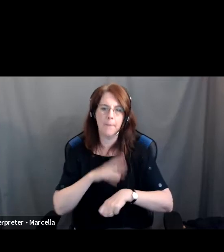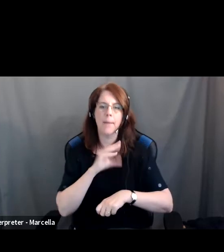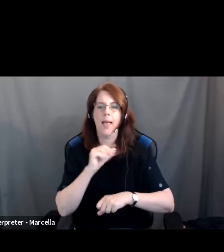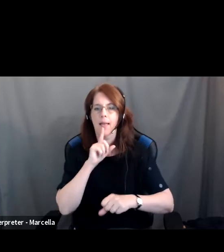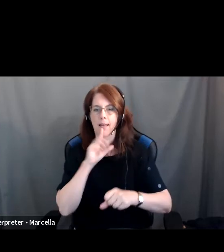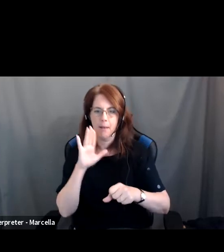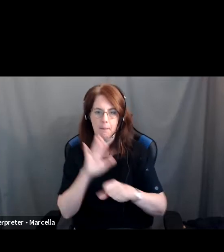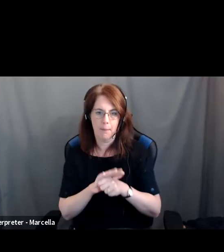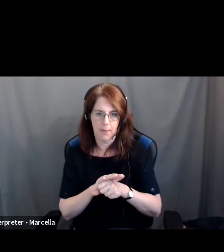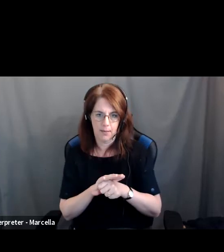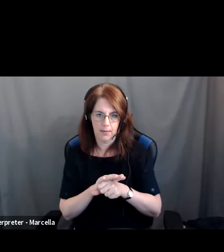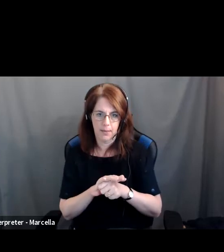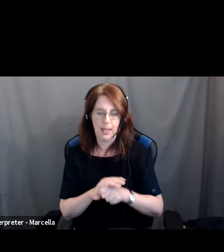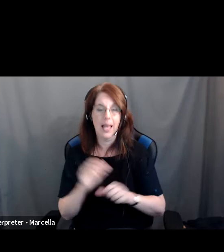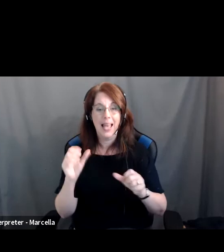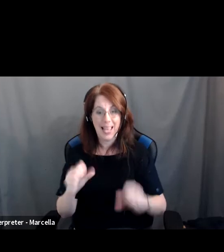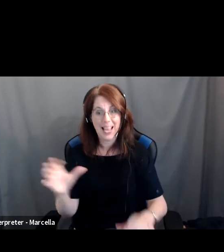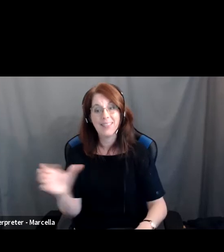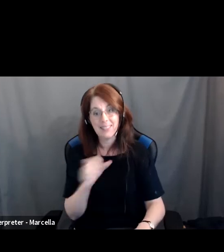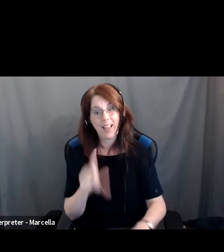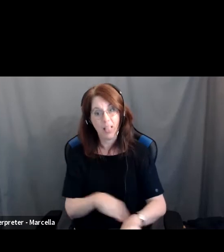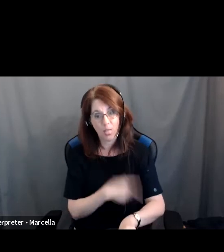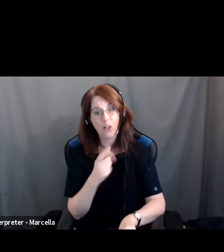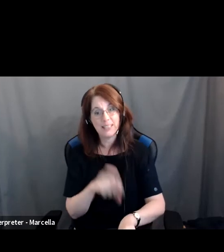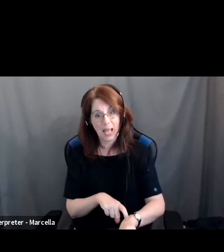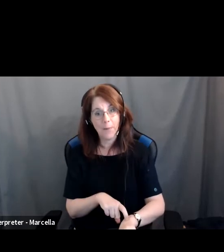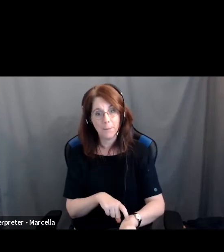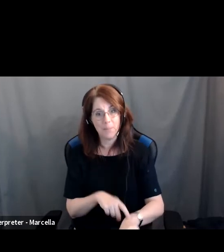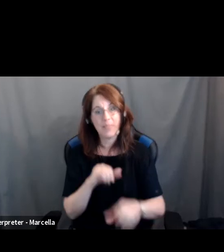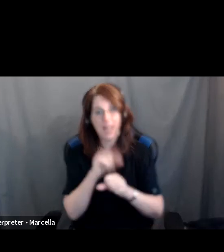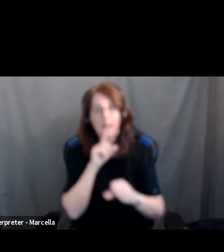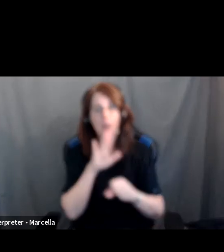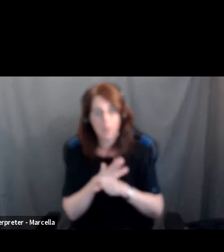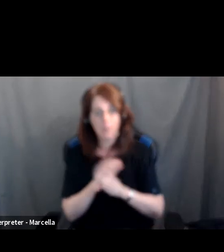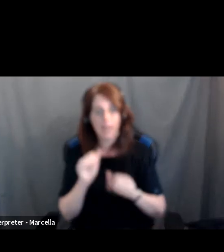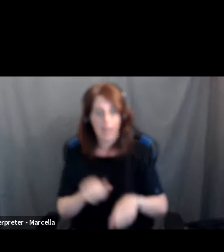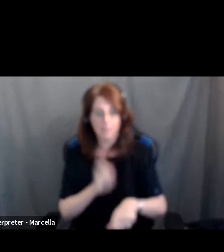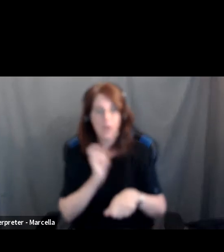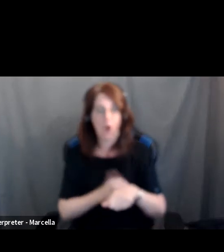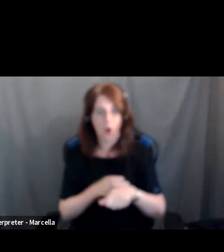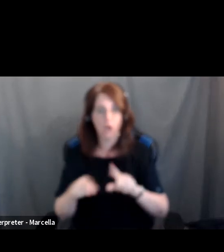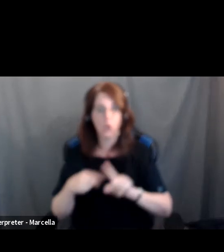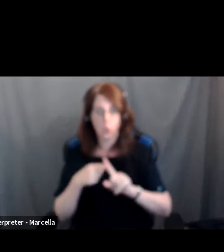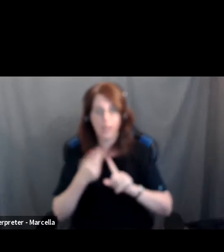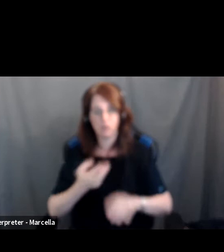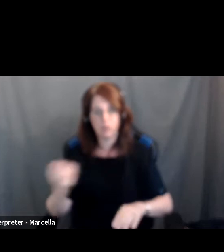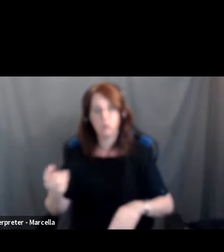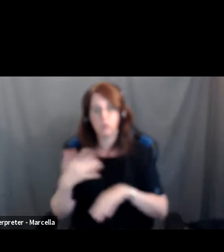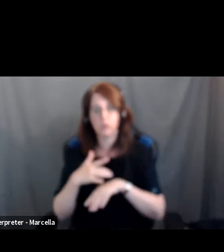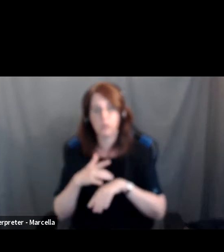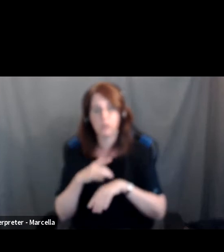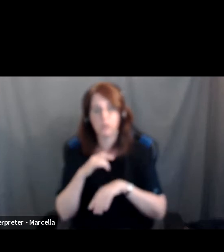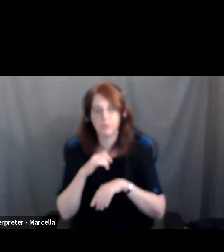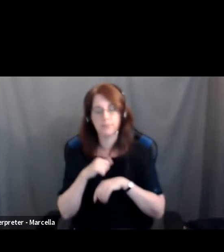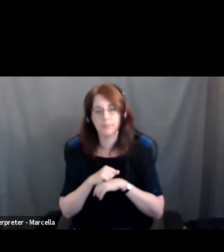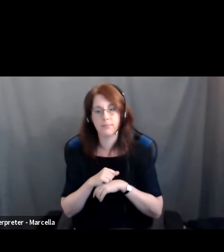it means it can take a long time, and that commitment can be hard when resources are scarce.